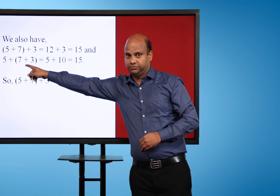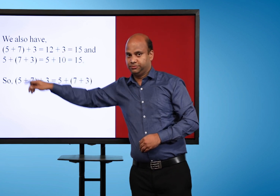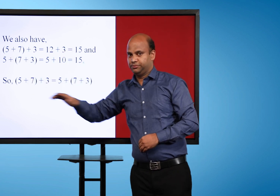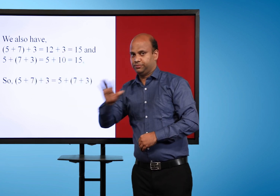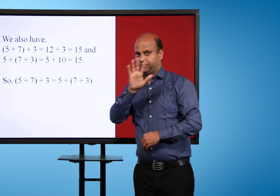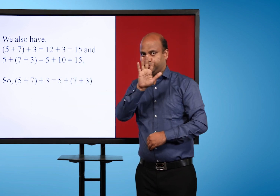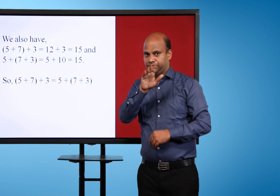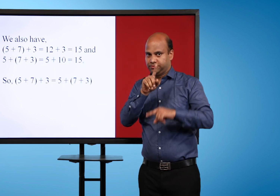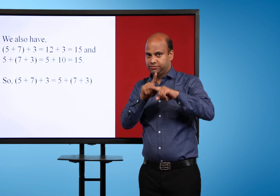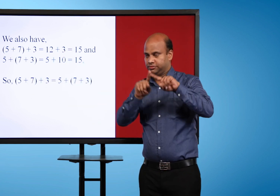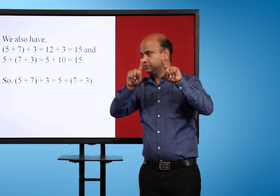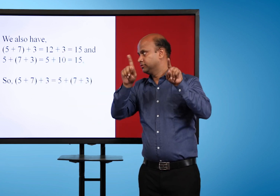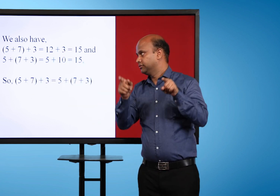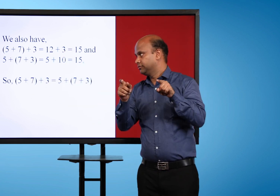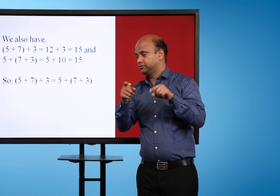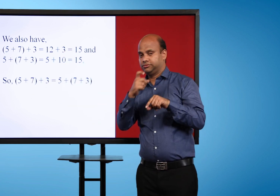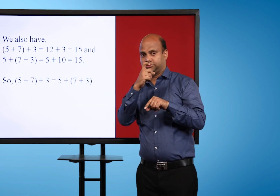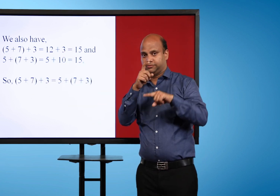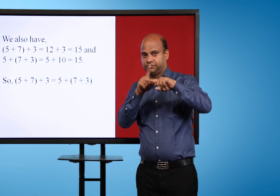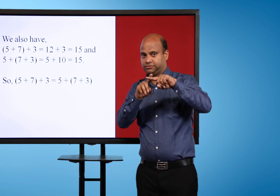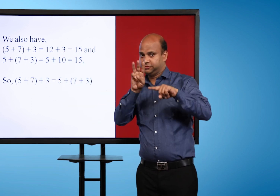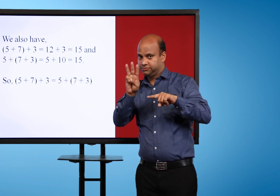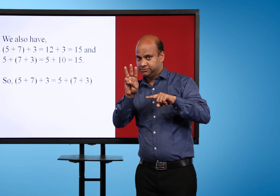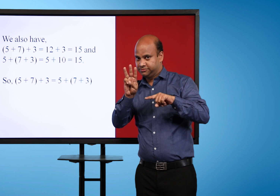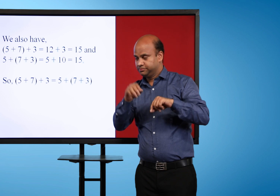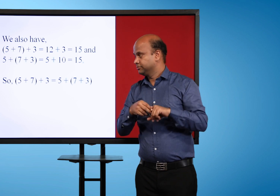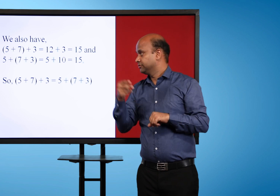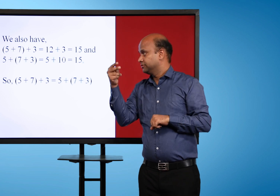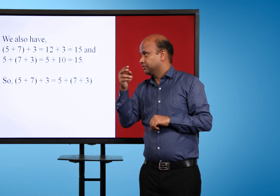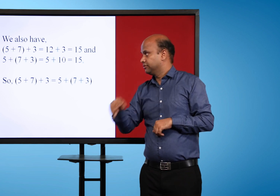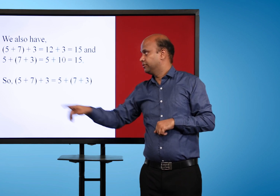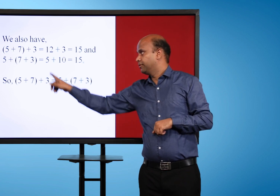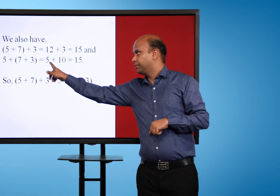And 5 plus, in brackets, 7 plus 3 is equal to